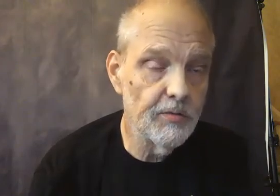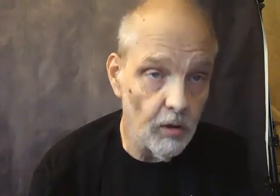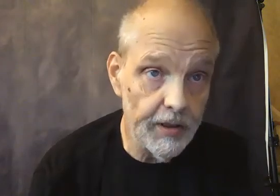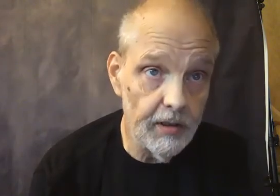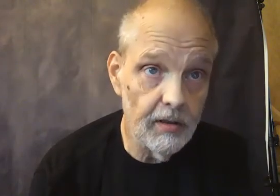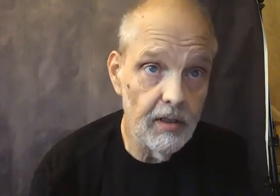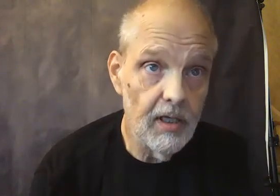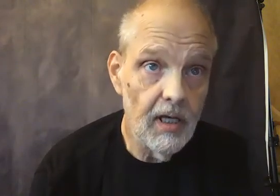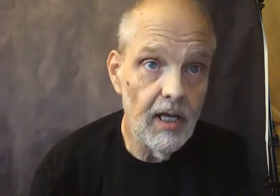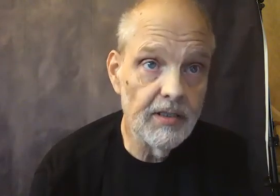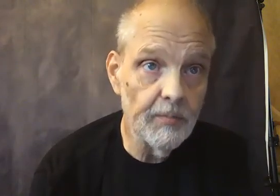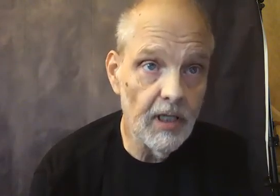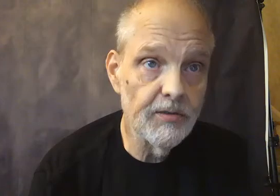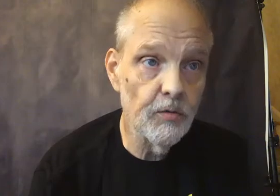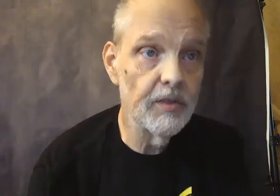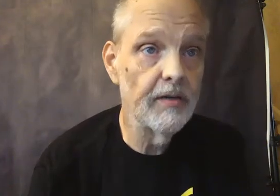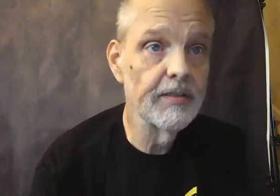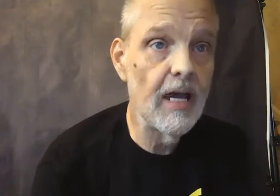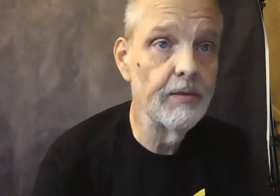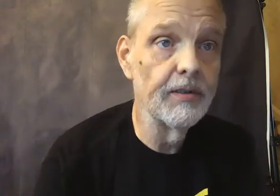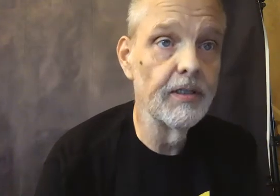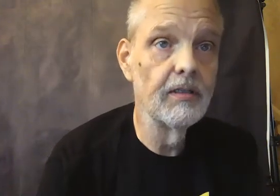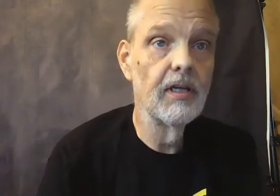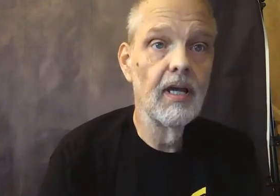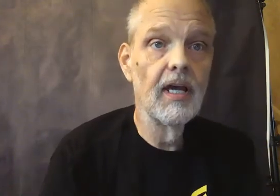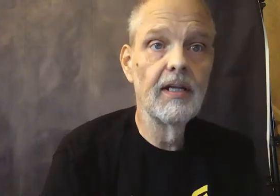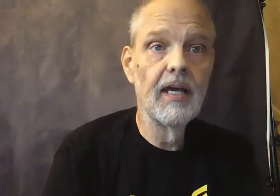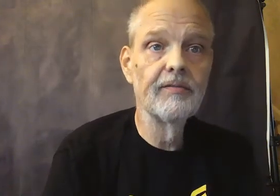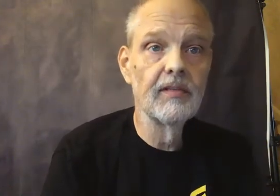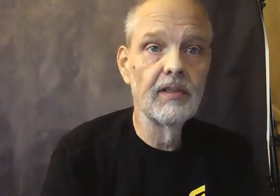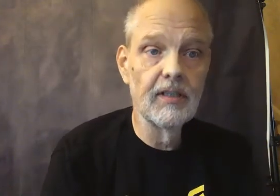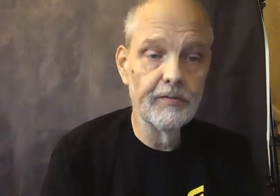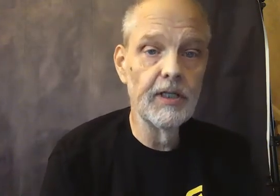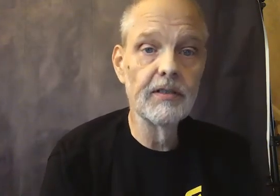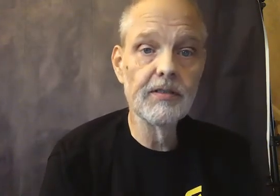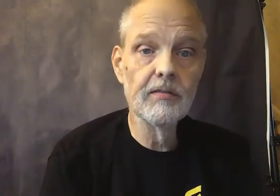small d, and sometimes the word deaf is capital D, and they have different meanings.